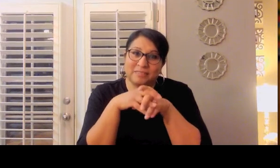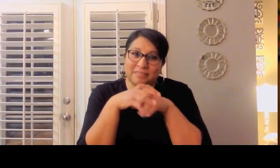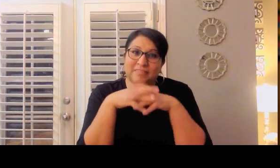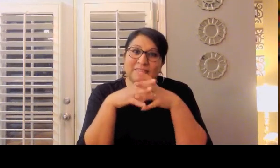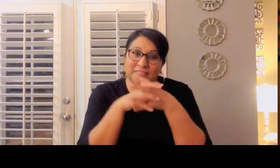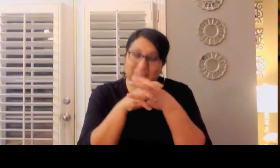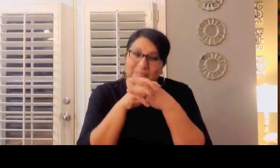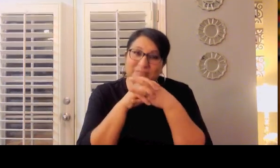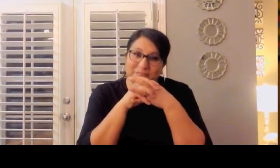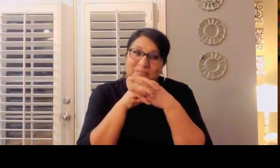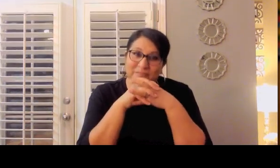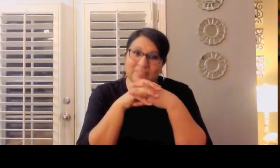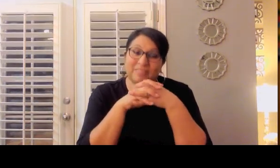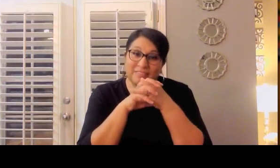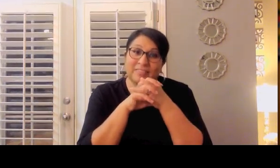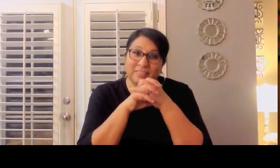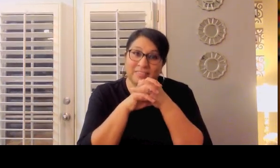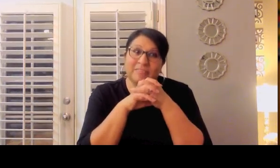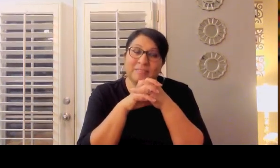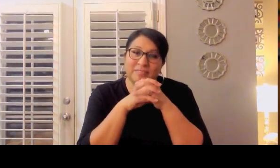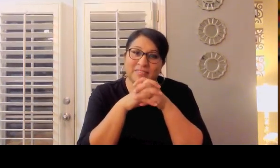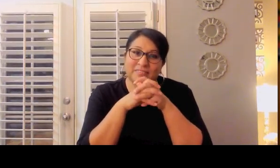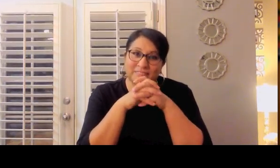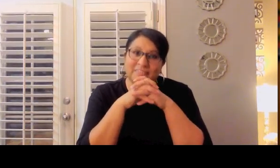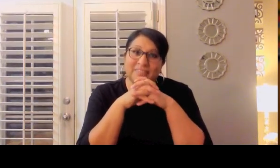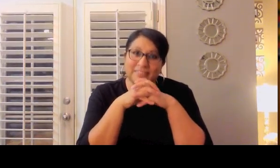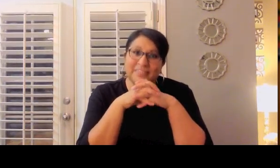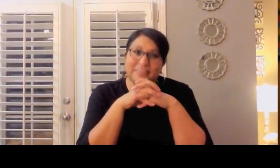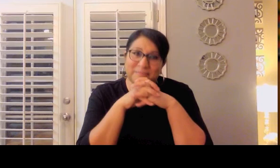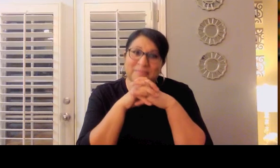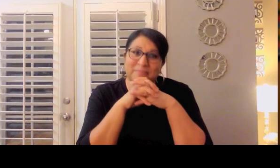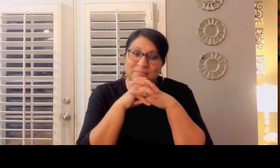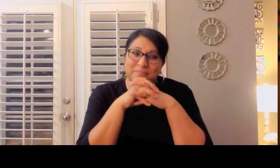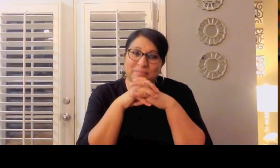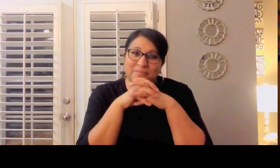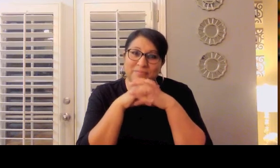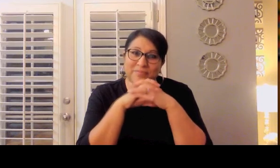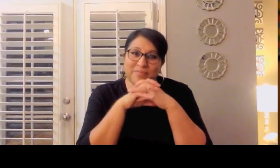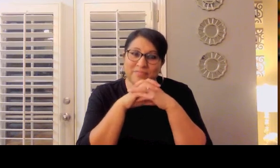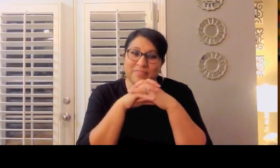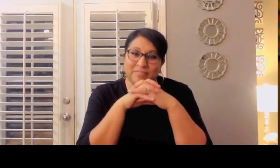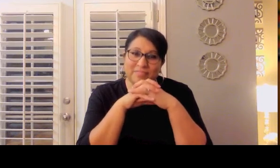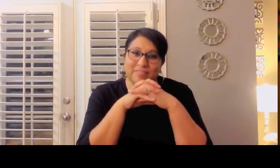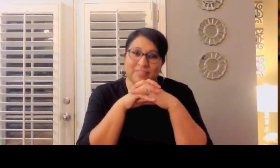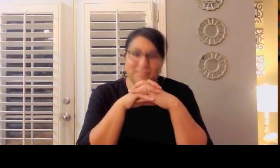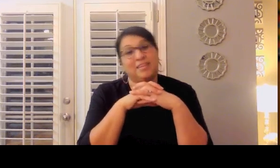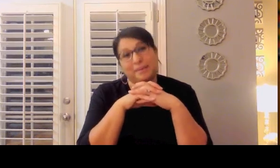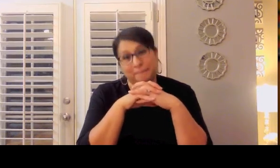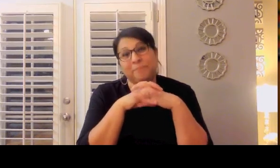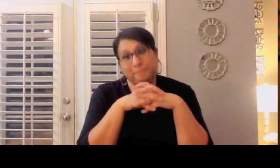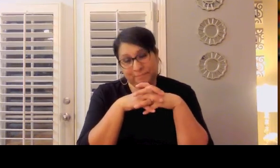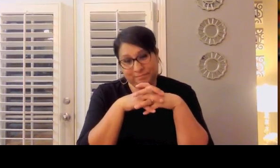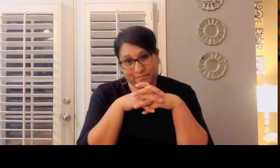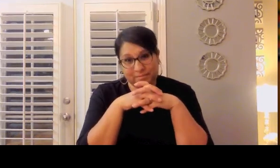and it's just so great to hear that like a business like yours is still doing well and you're still able to do it, especially, you